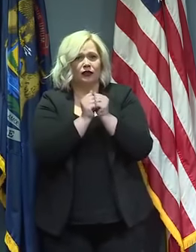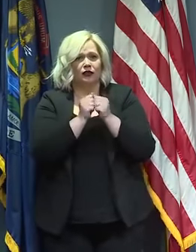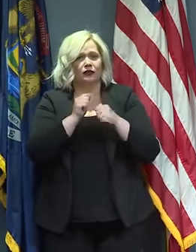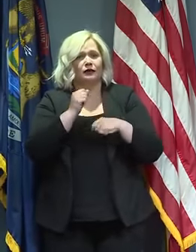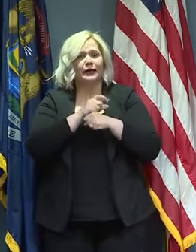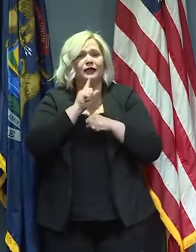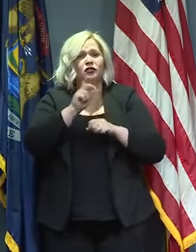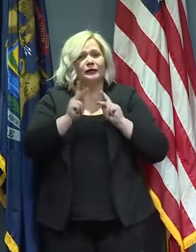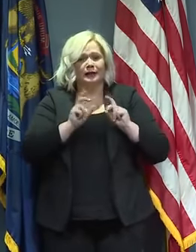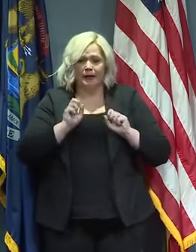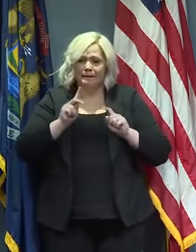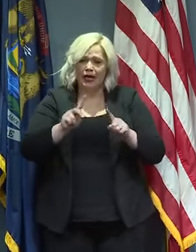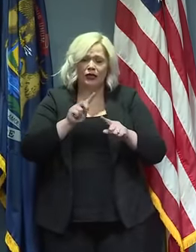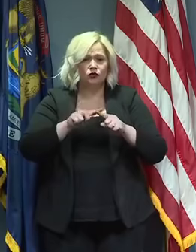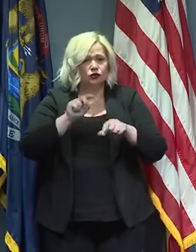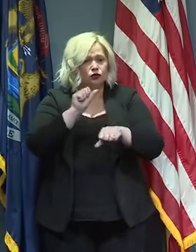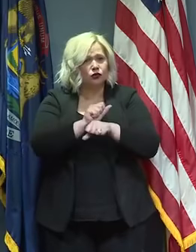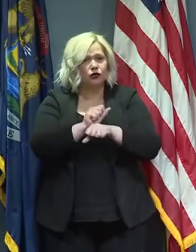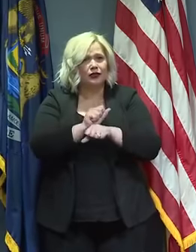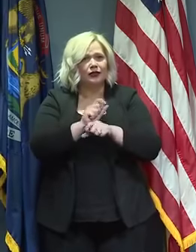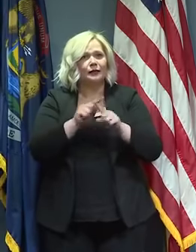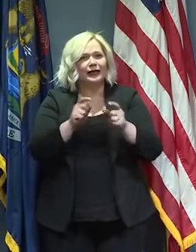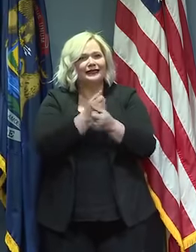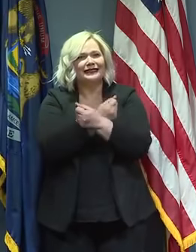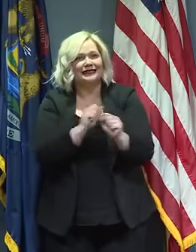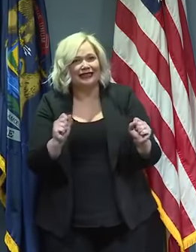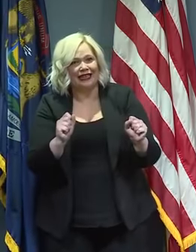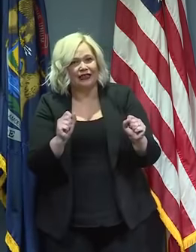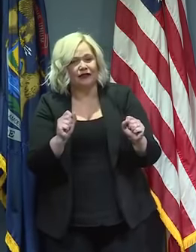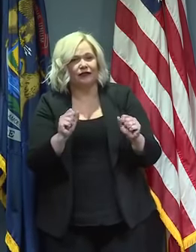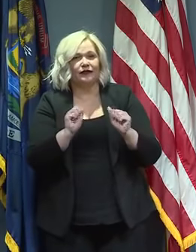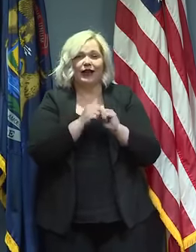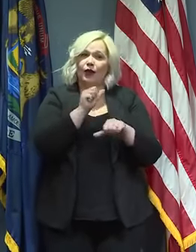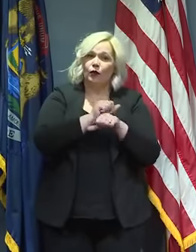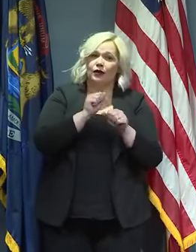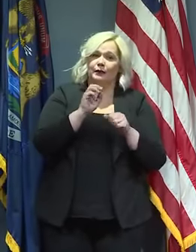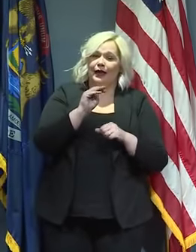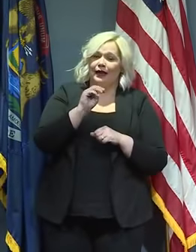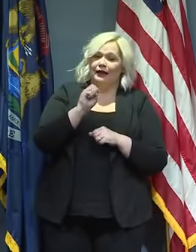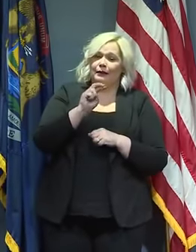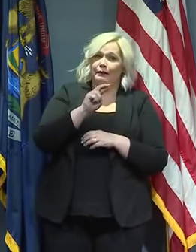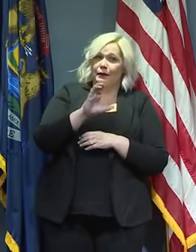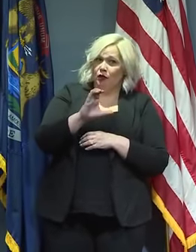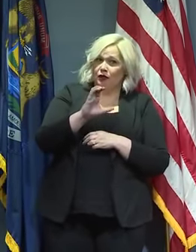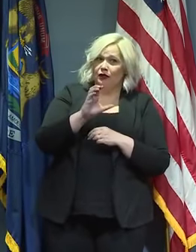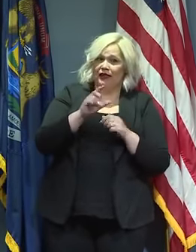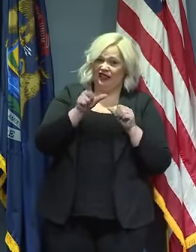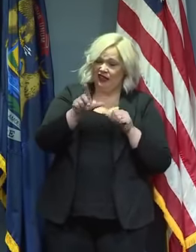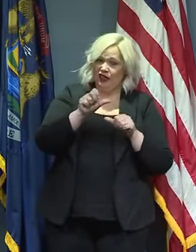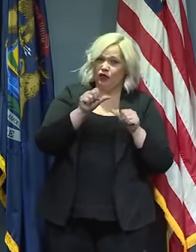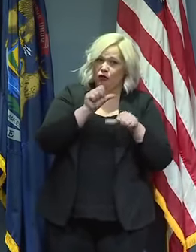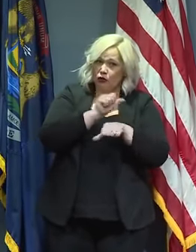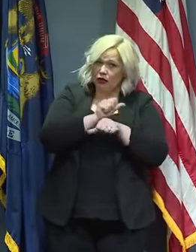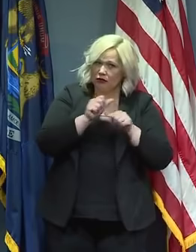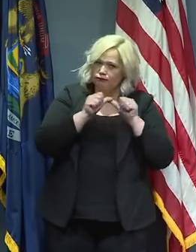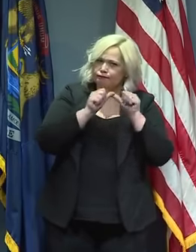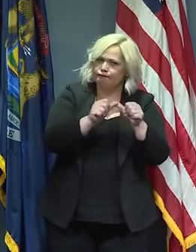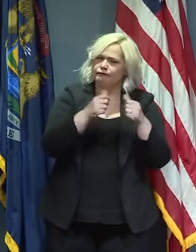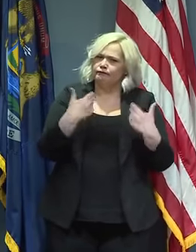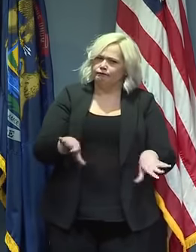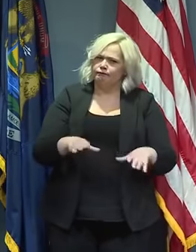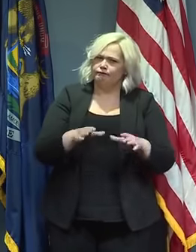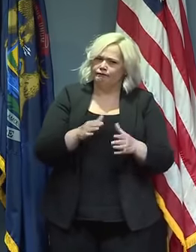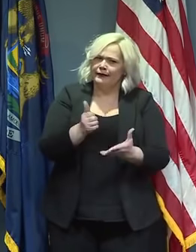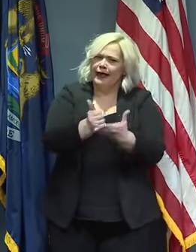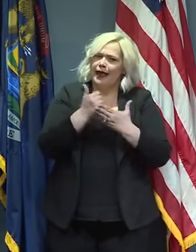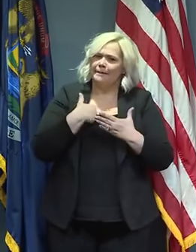in a safe manner, the work that has been done by Merck and that will continue to be done by Merck is really central to